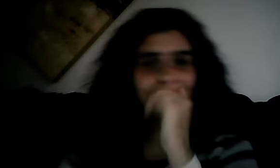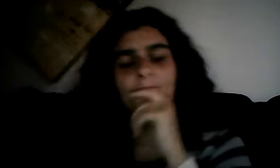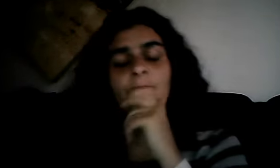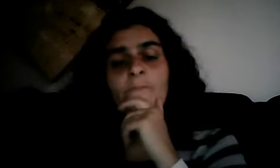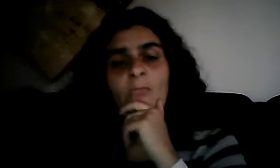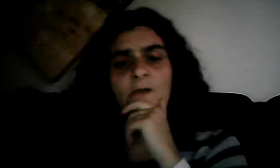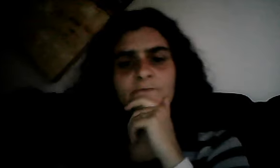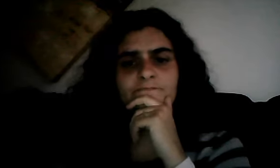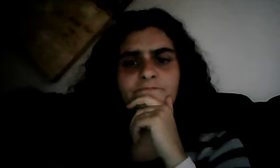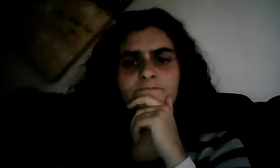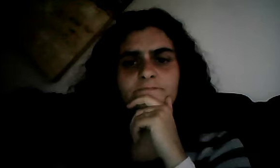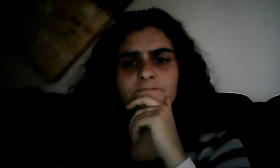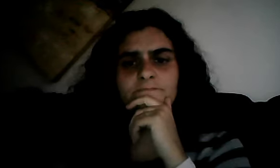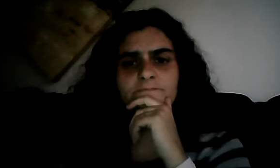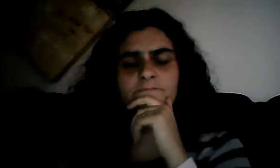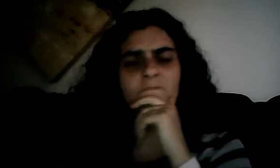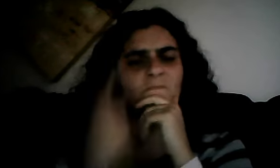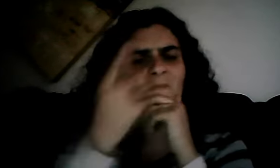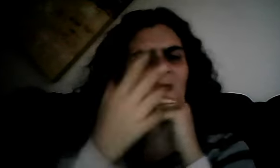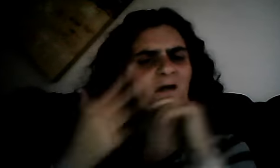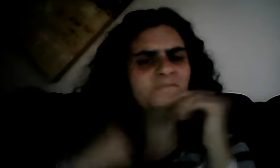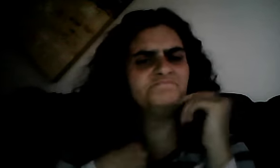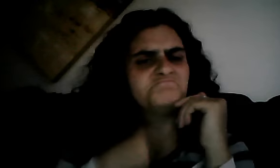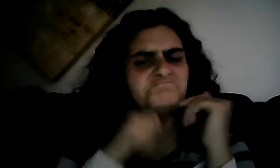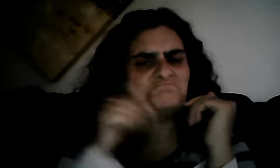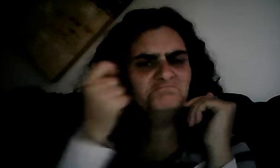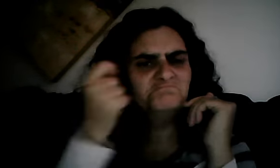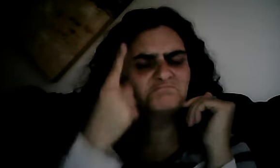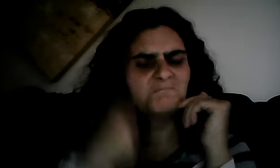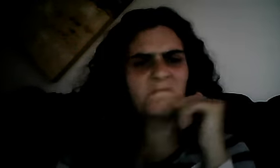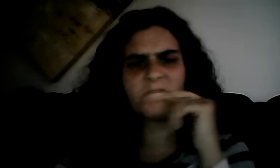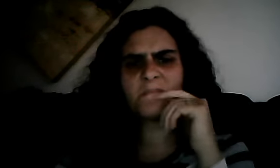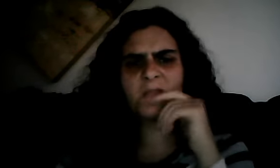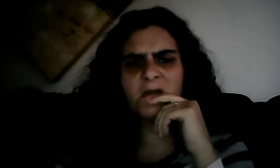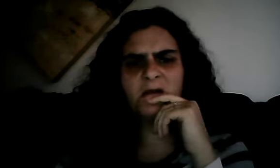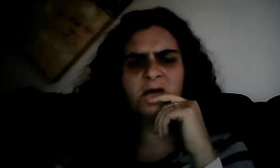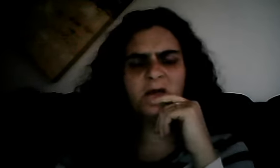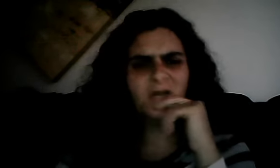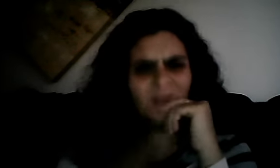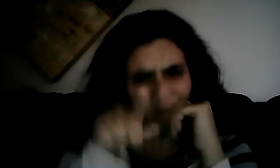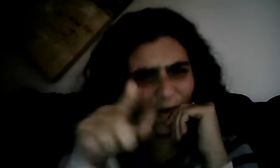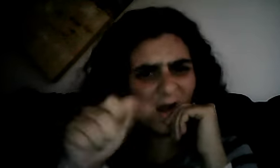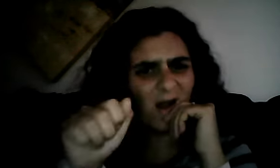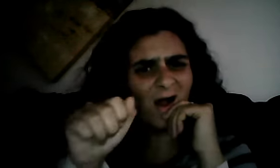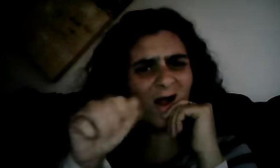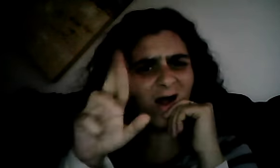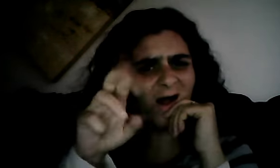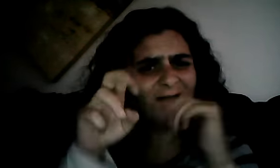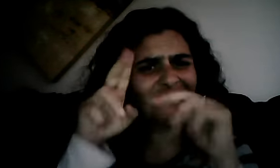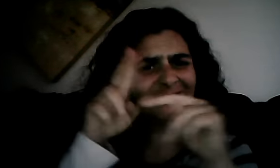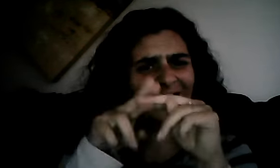Hello? You can stop stalling now. I'm heading home as we speak. Are you sure? Because I'm just starting to get the hang of it. Let me